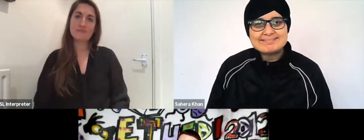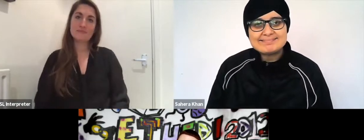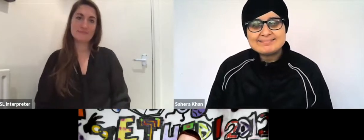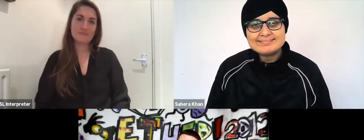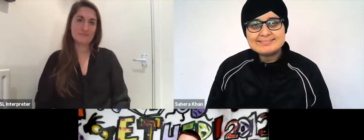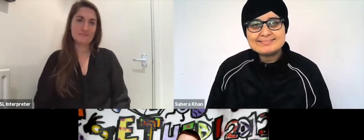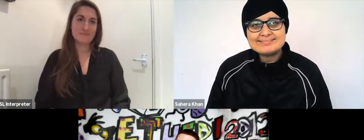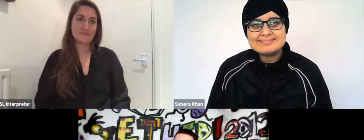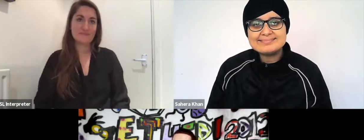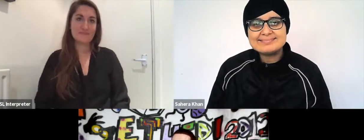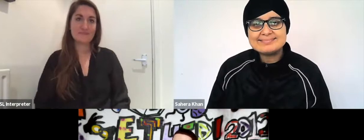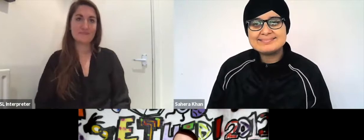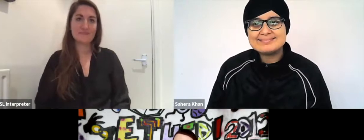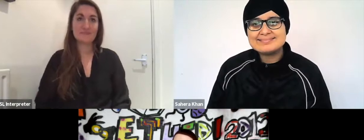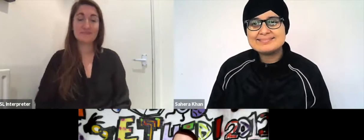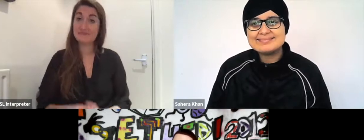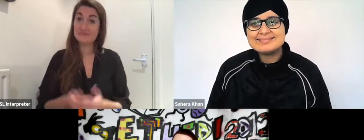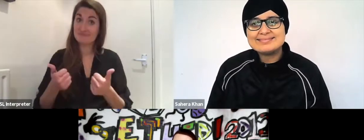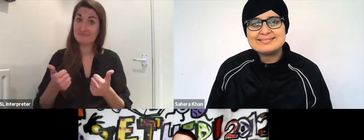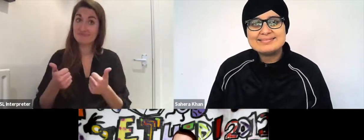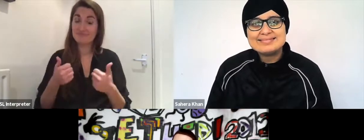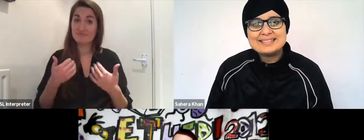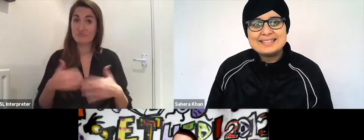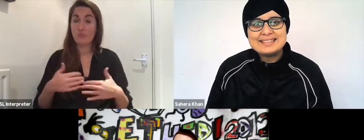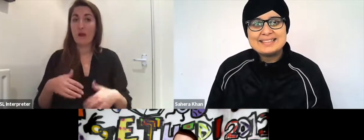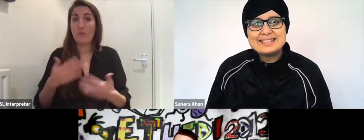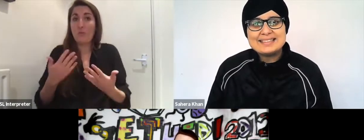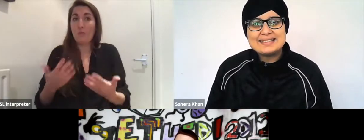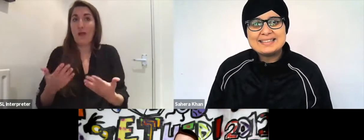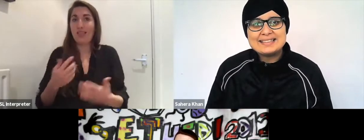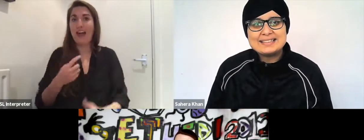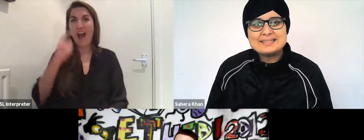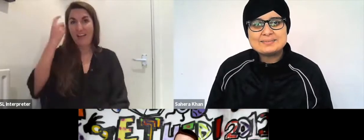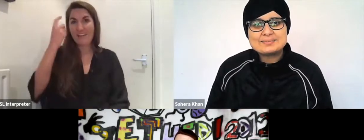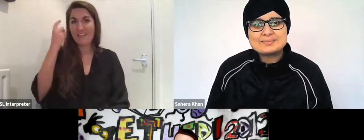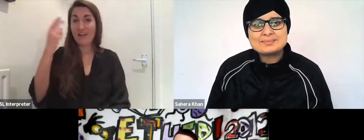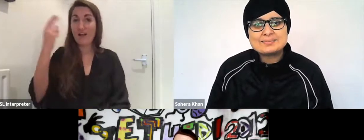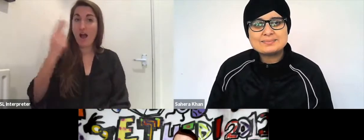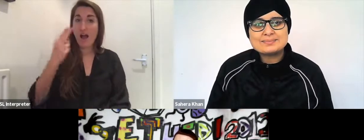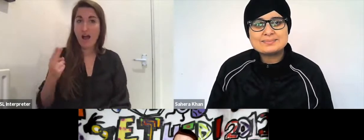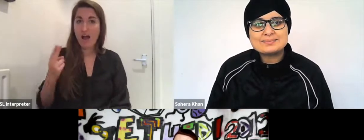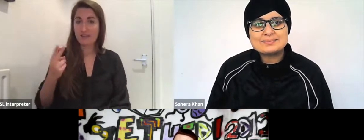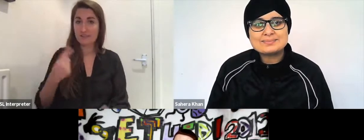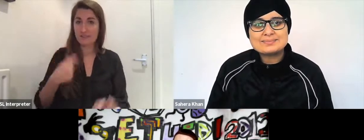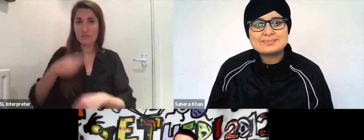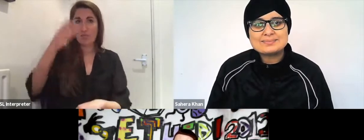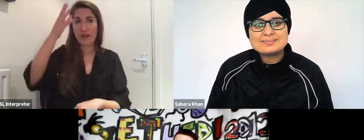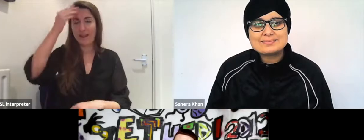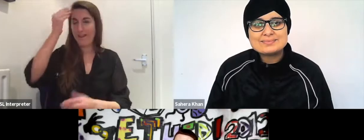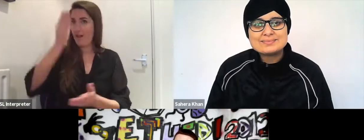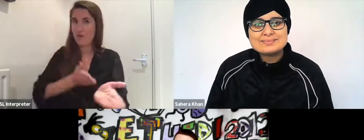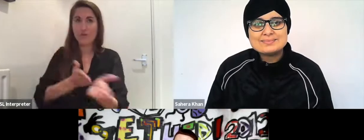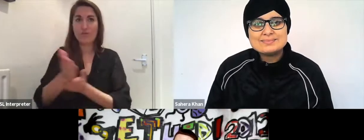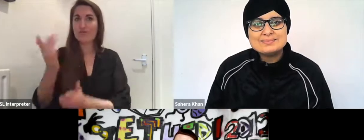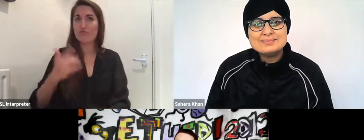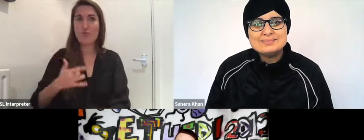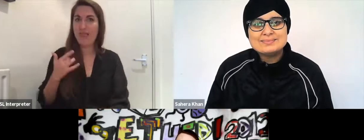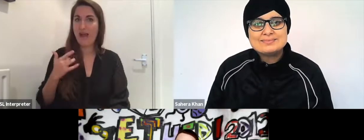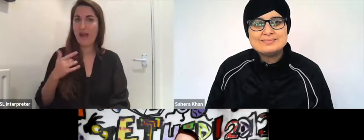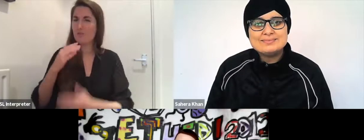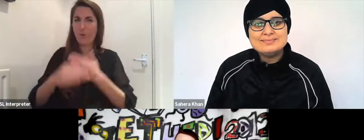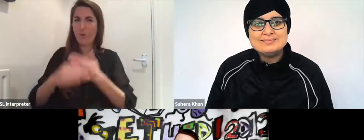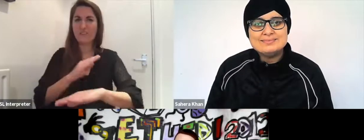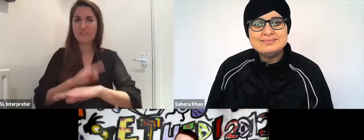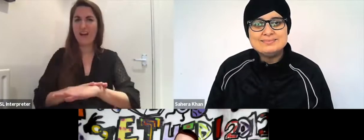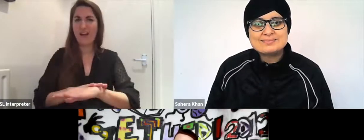can. Well, I think we learn as artists all our lives, but I haven't seen any. Well, I